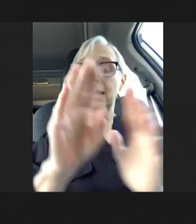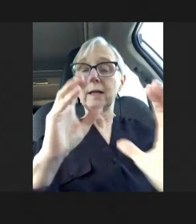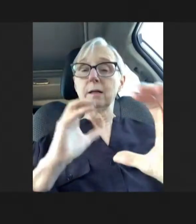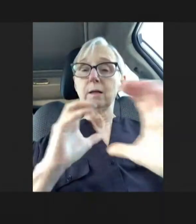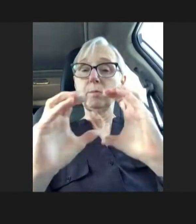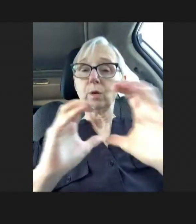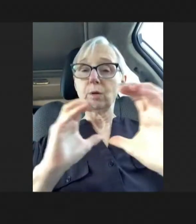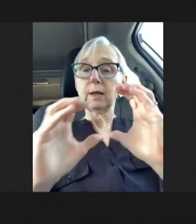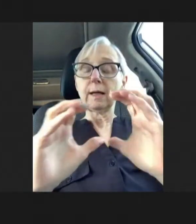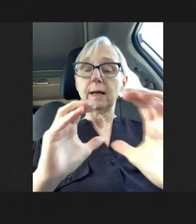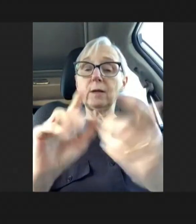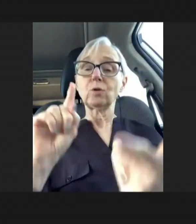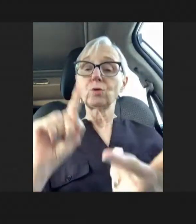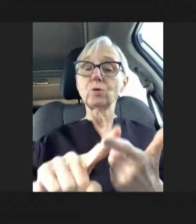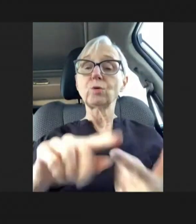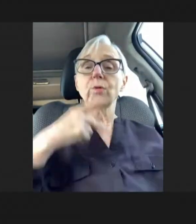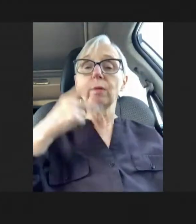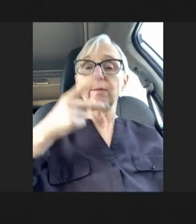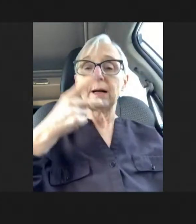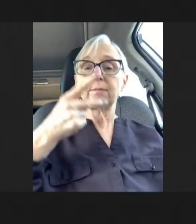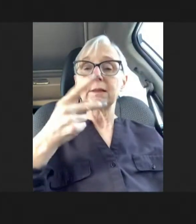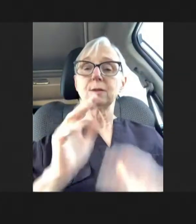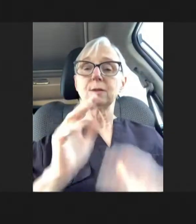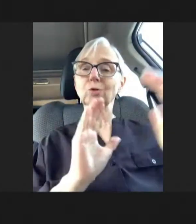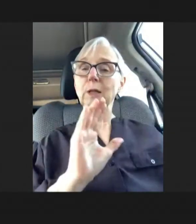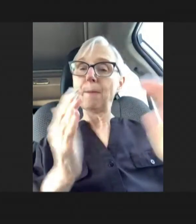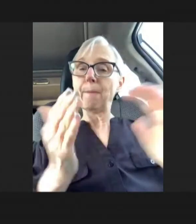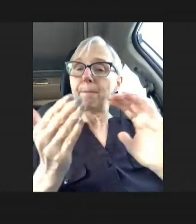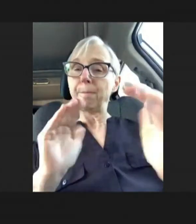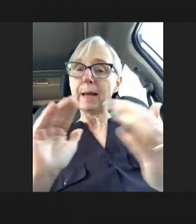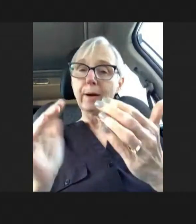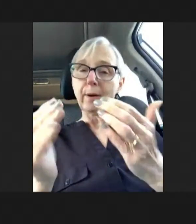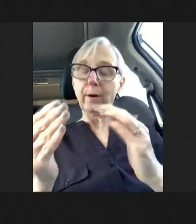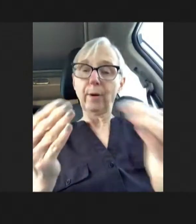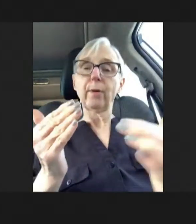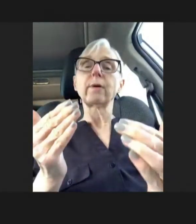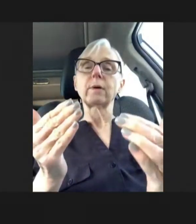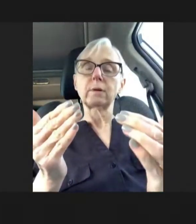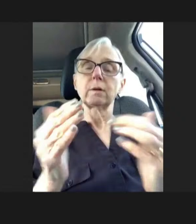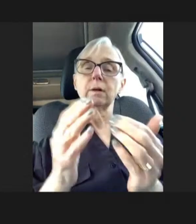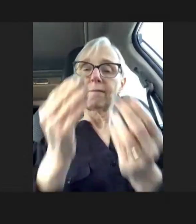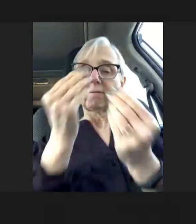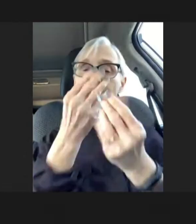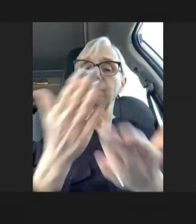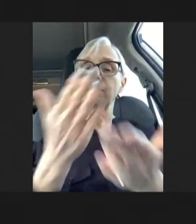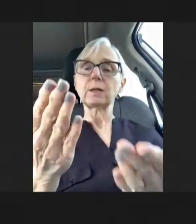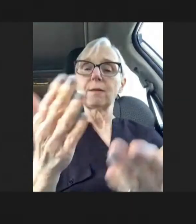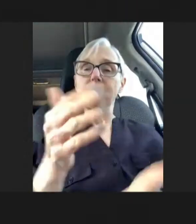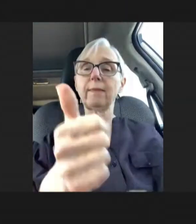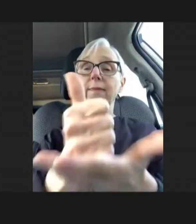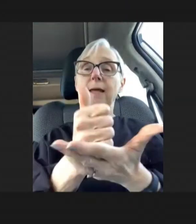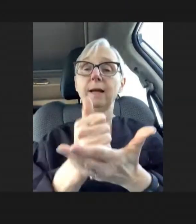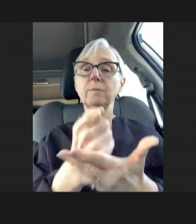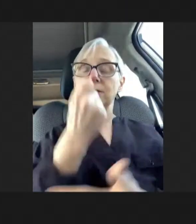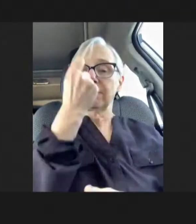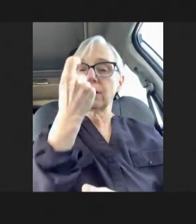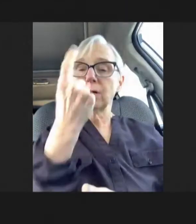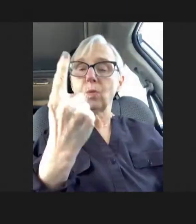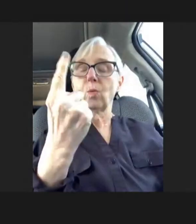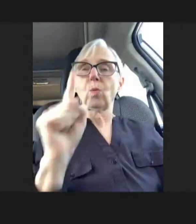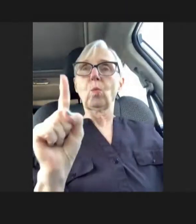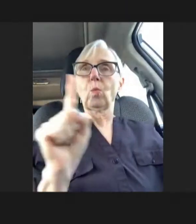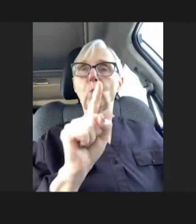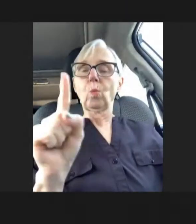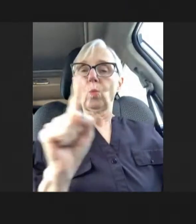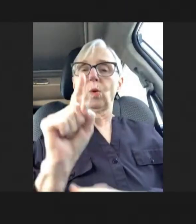public can compare to other times in the pandemic. And that helps everybody understand where we are